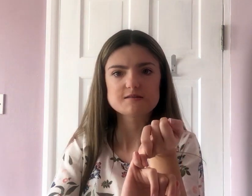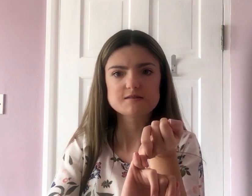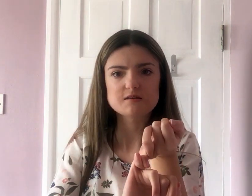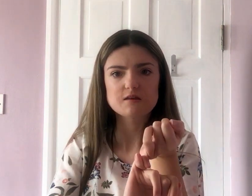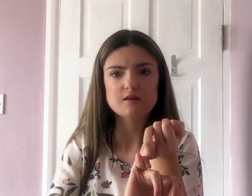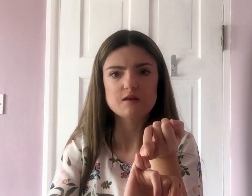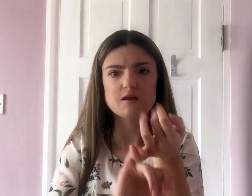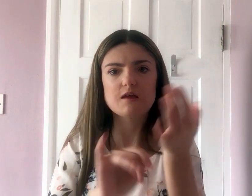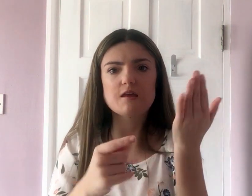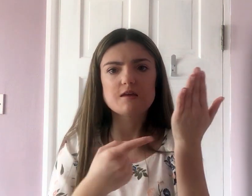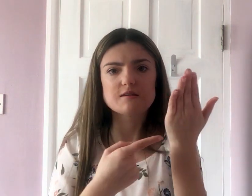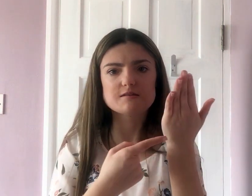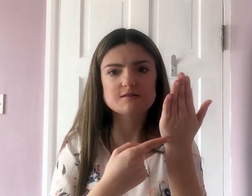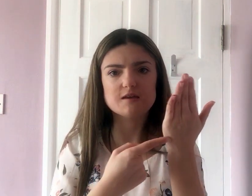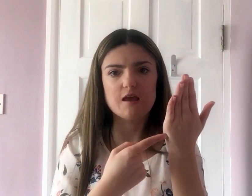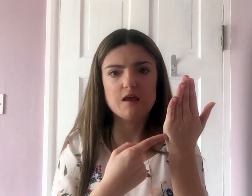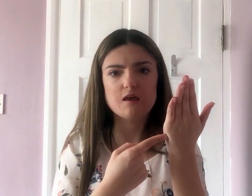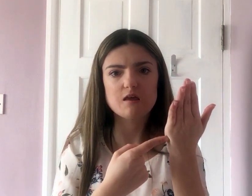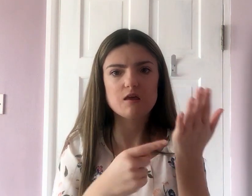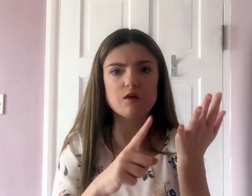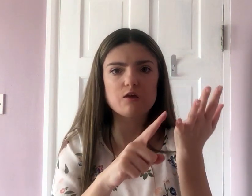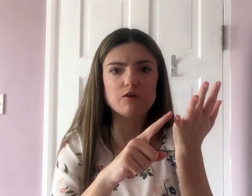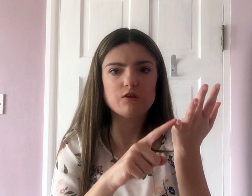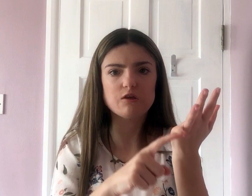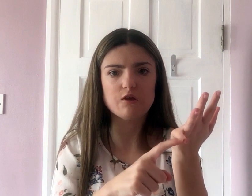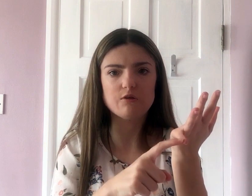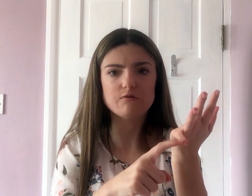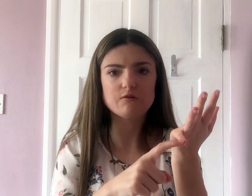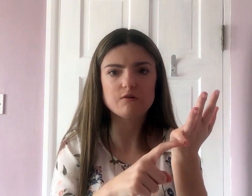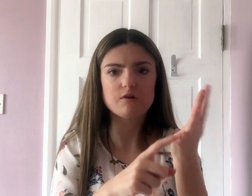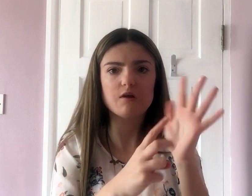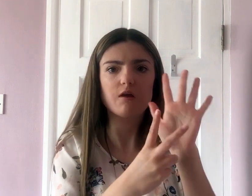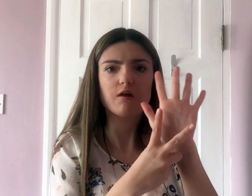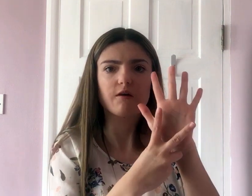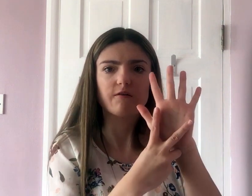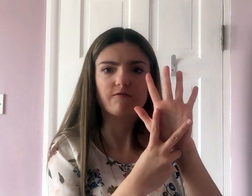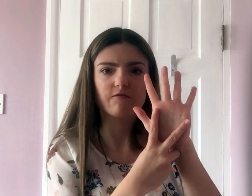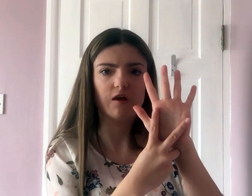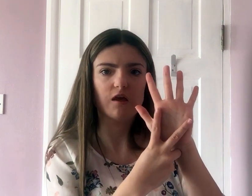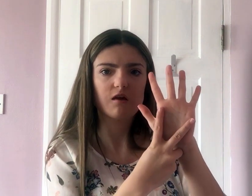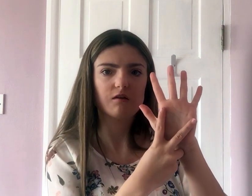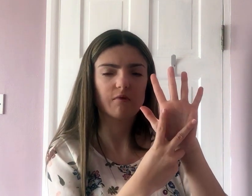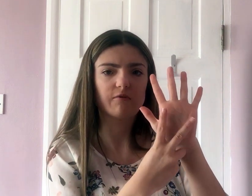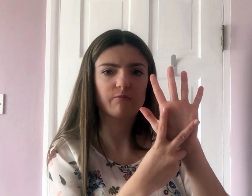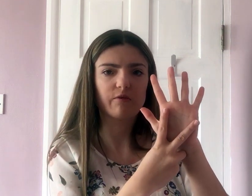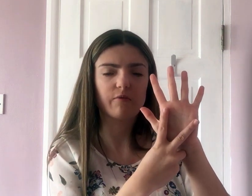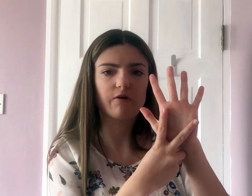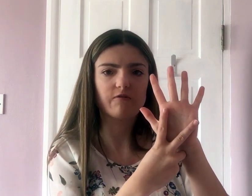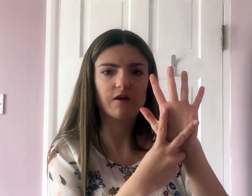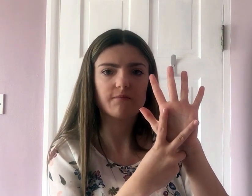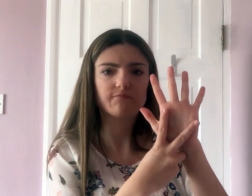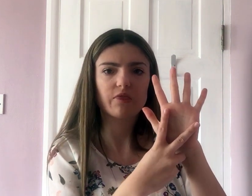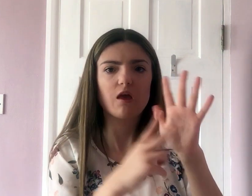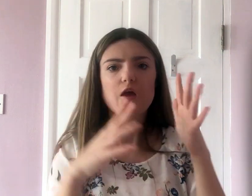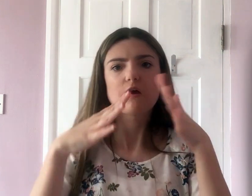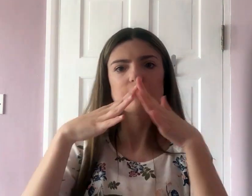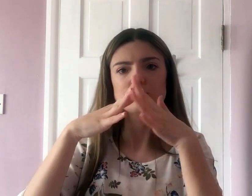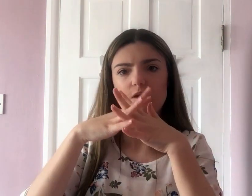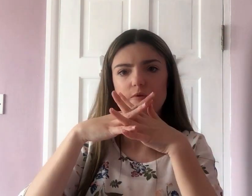S, T, U, V, remember to spread them apart, V,